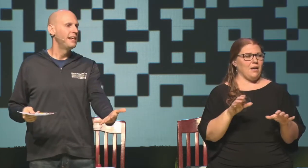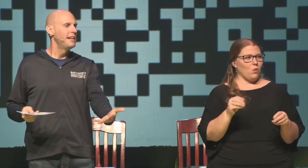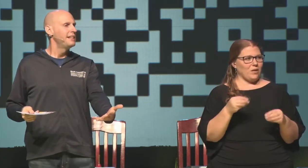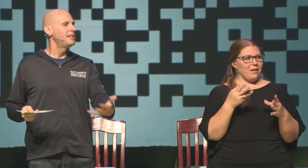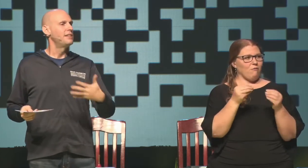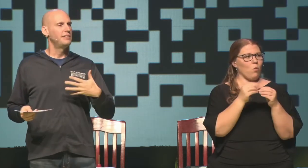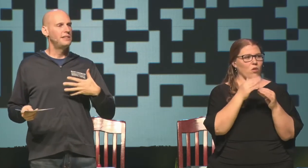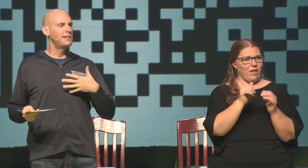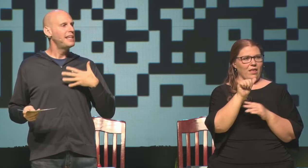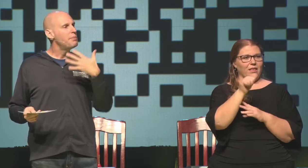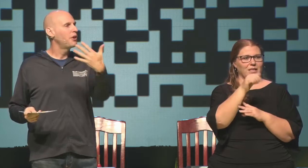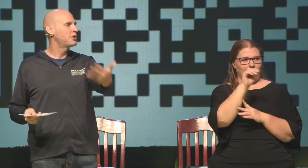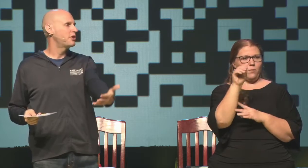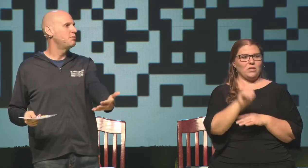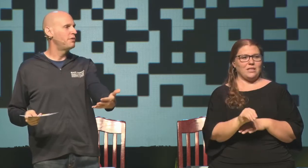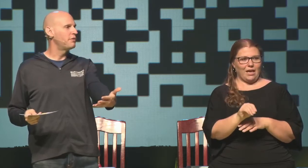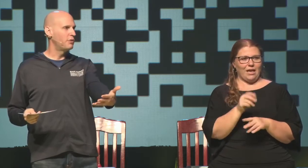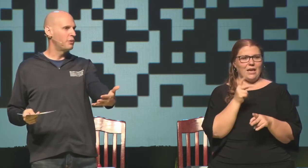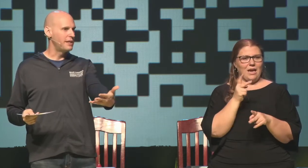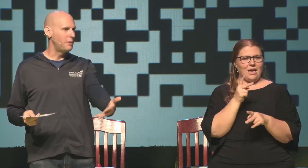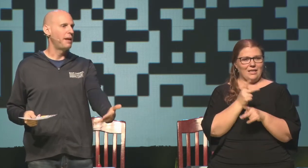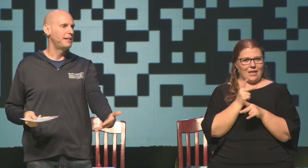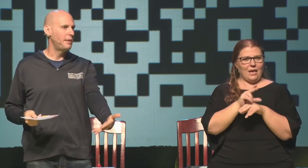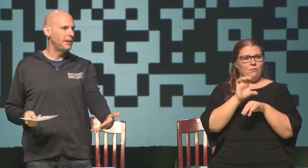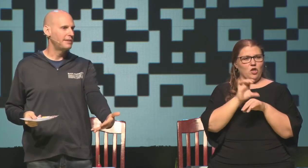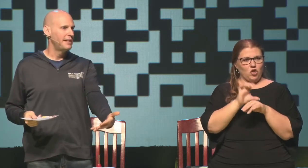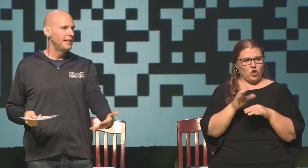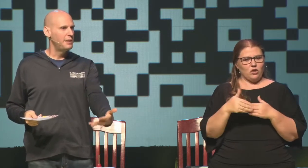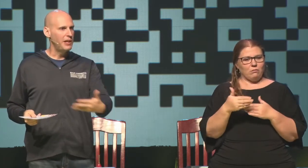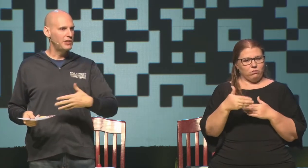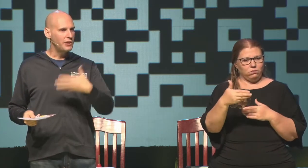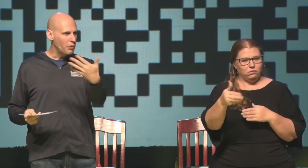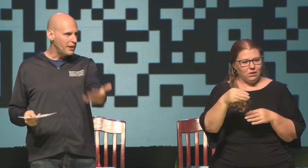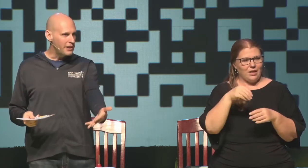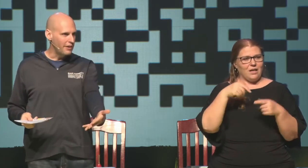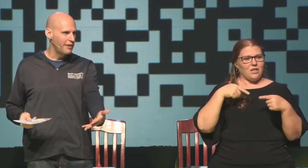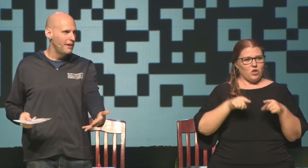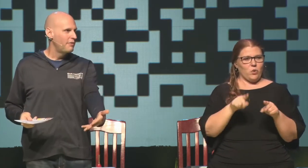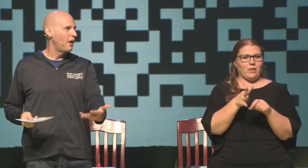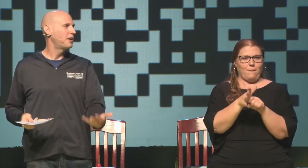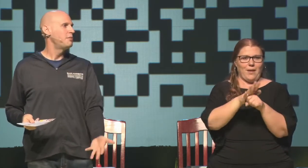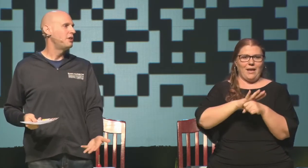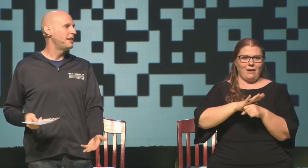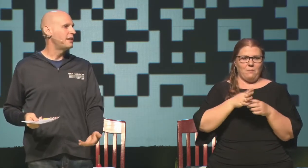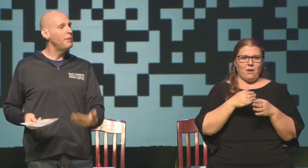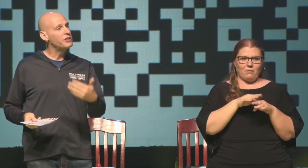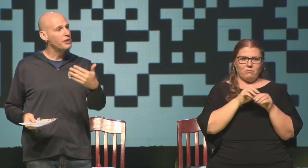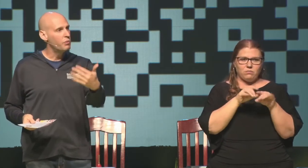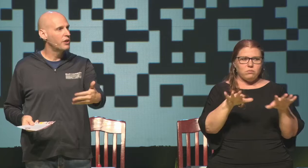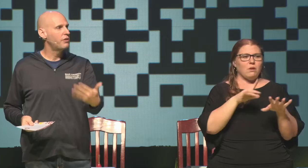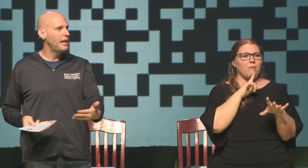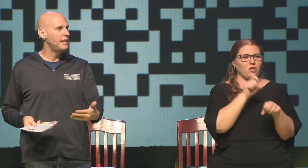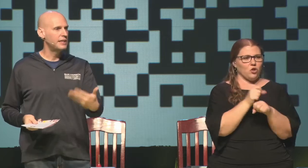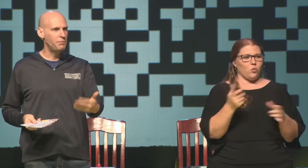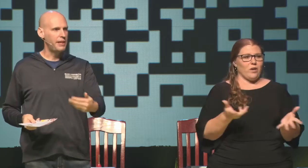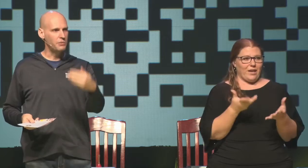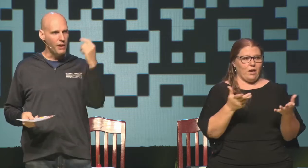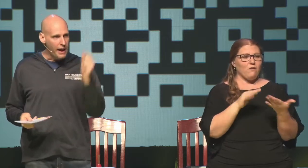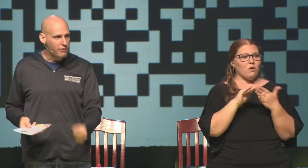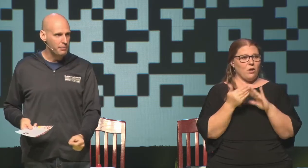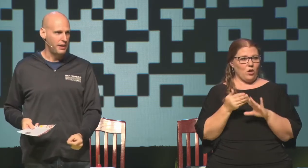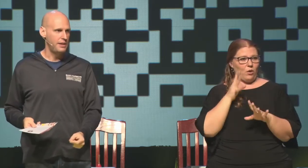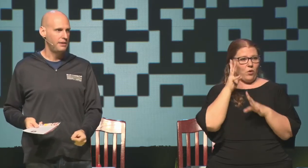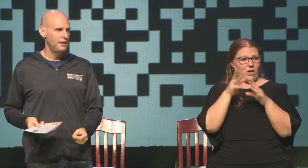10% to keep our church moving forward in the pandemic, to make sure that we're here for our community, that make sure that we're creating a space